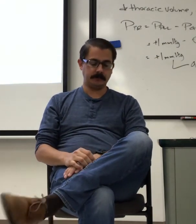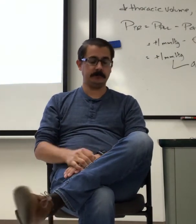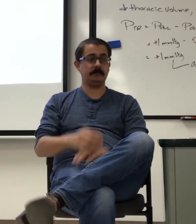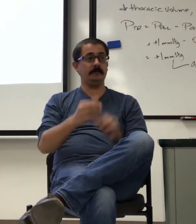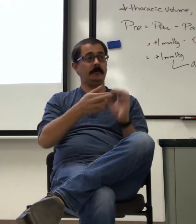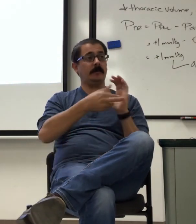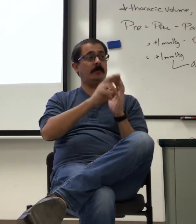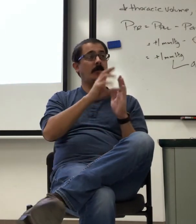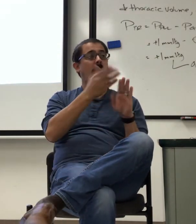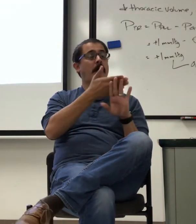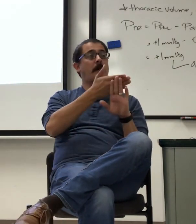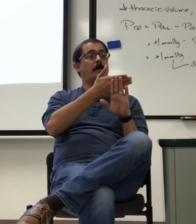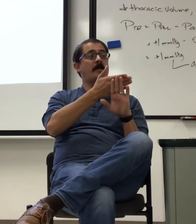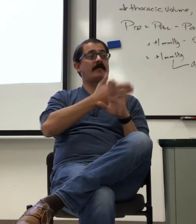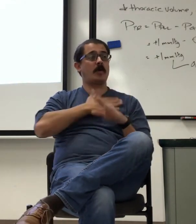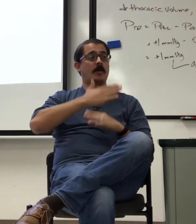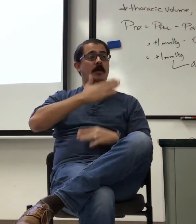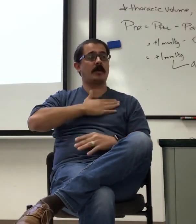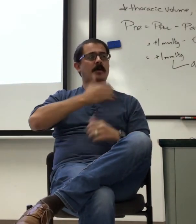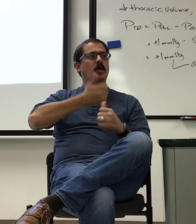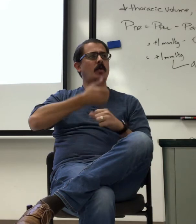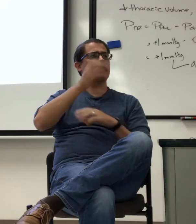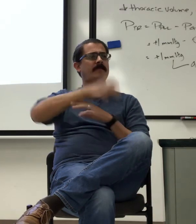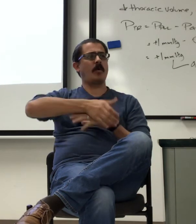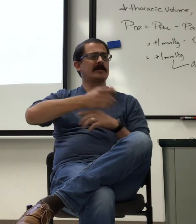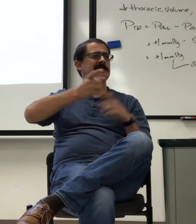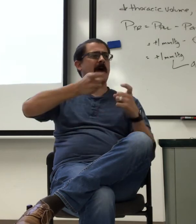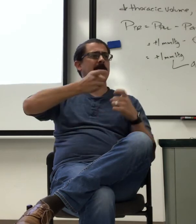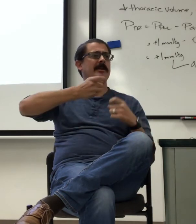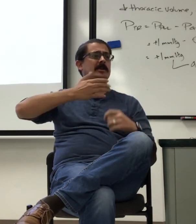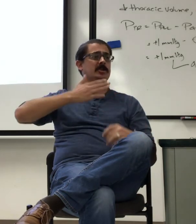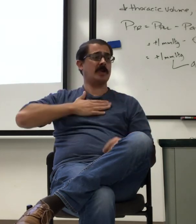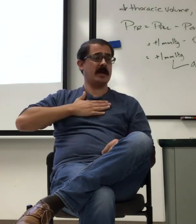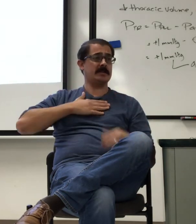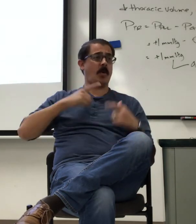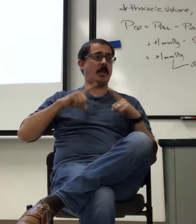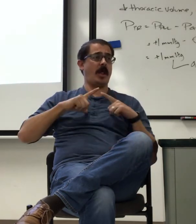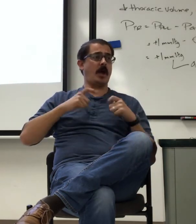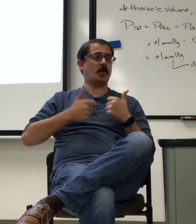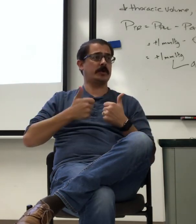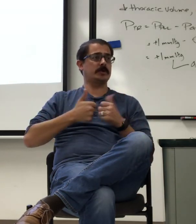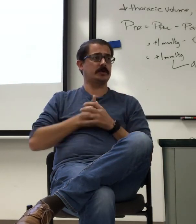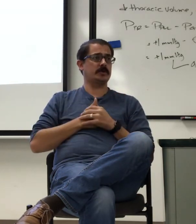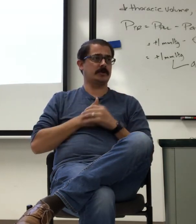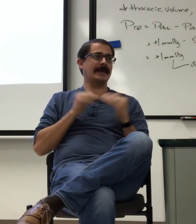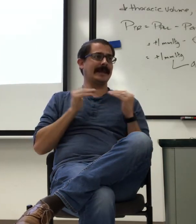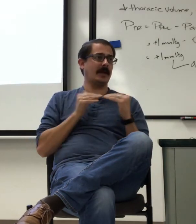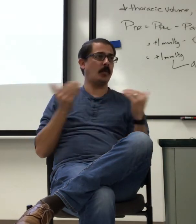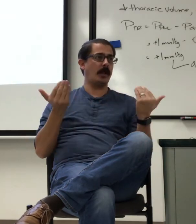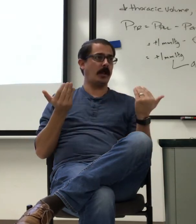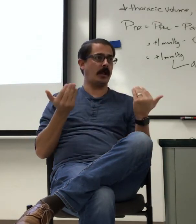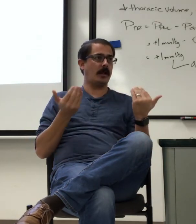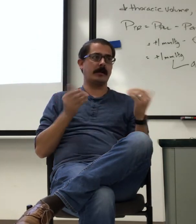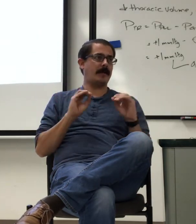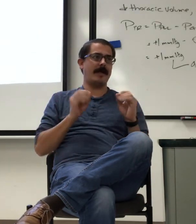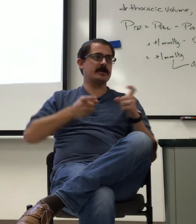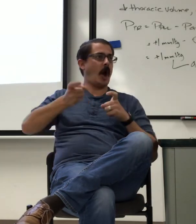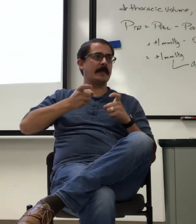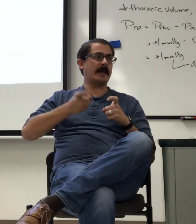before you breathe, which force is dominant, chest or lung? They're equal. Neither